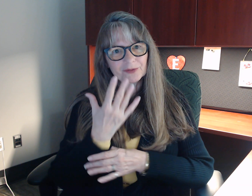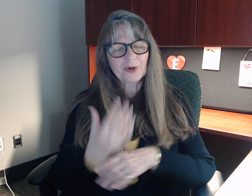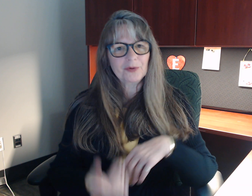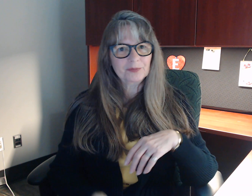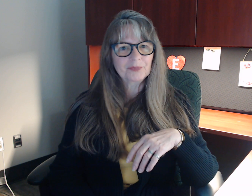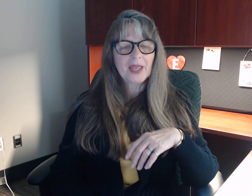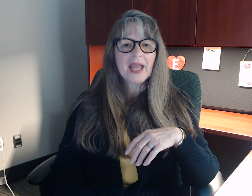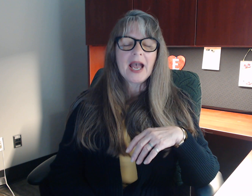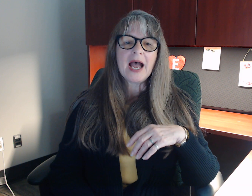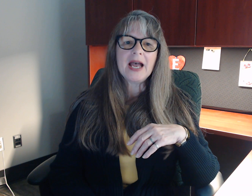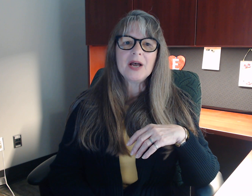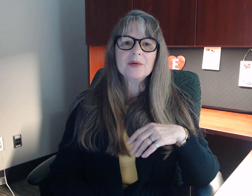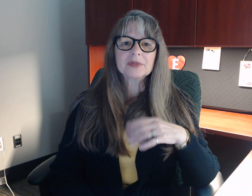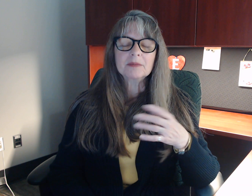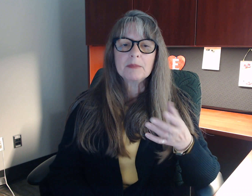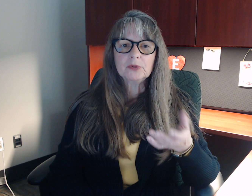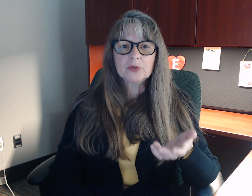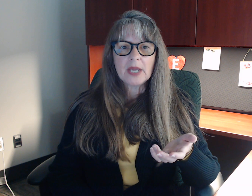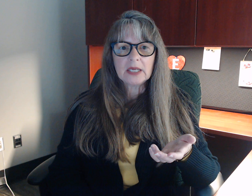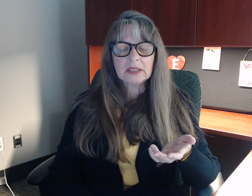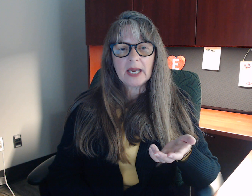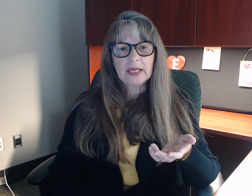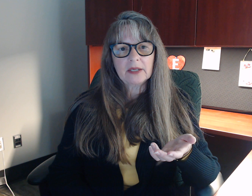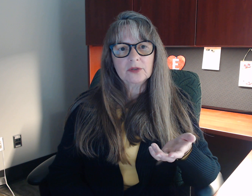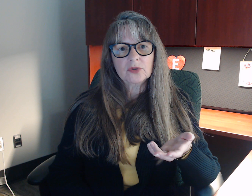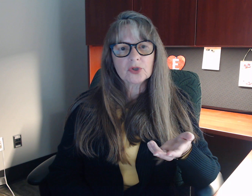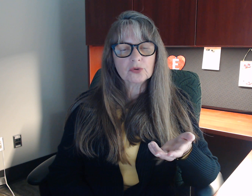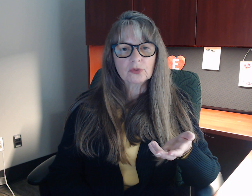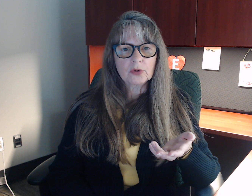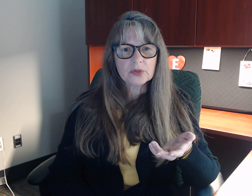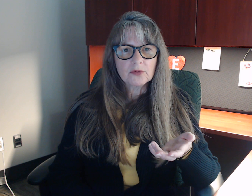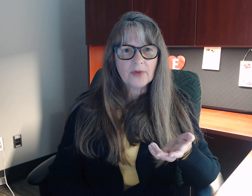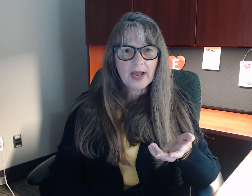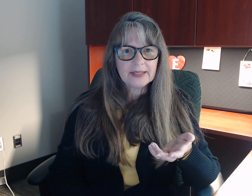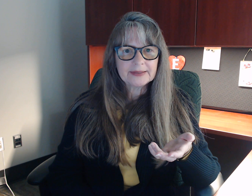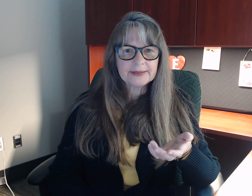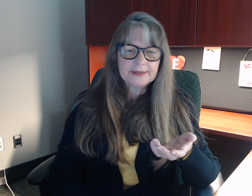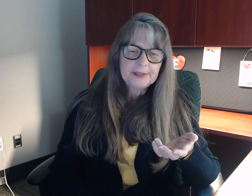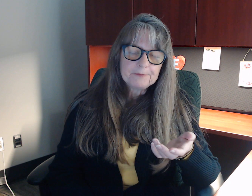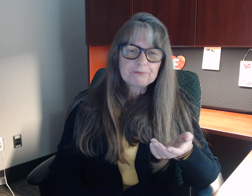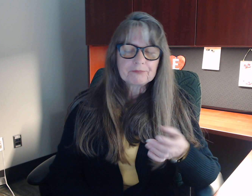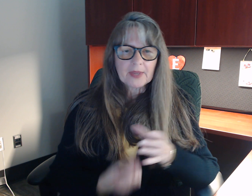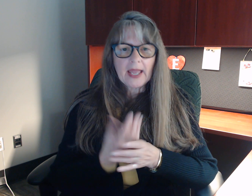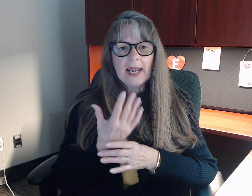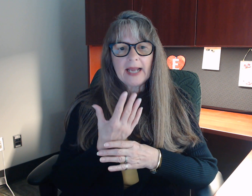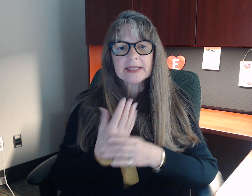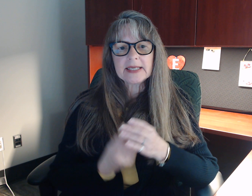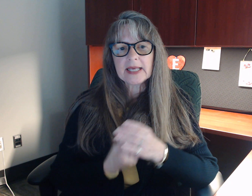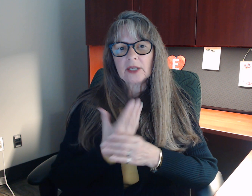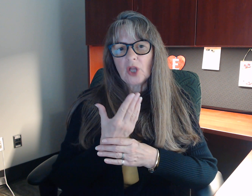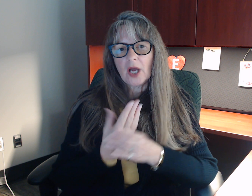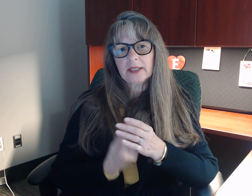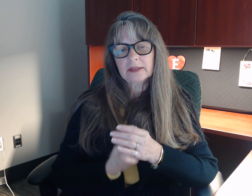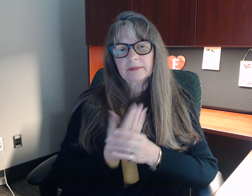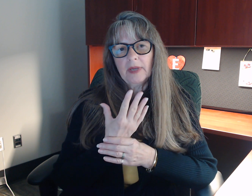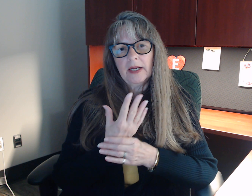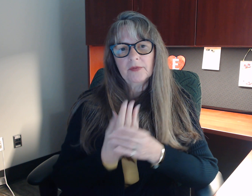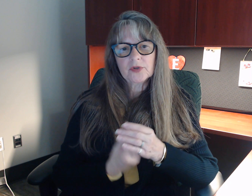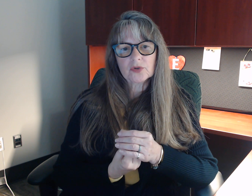grow. Some people do that, like children grow so fast, and I see that a lot. This is